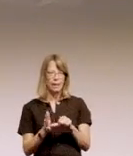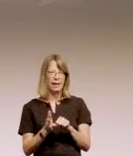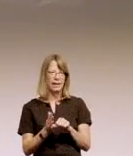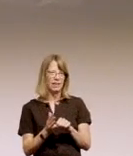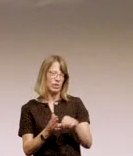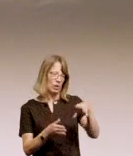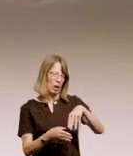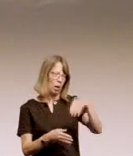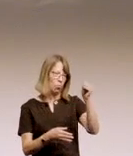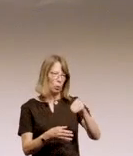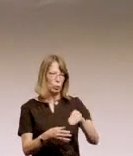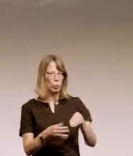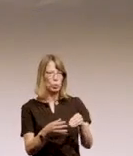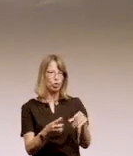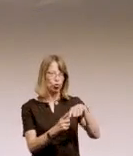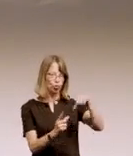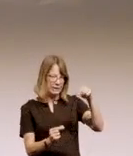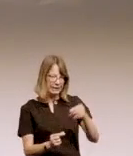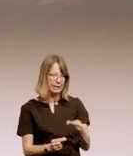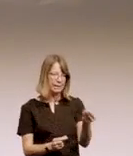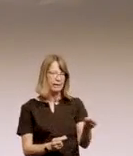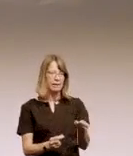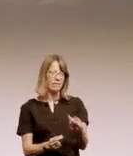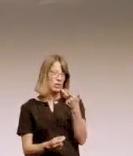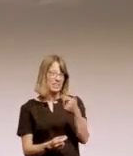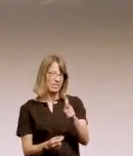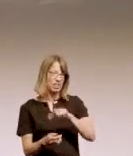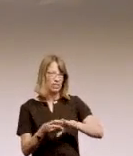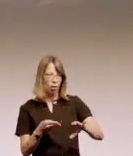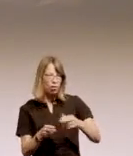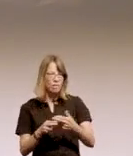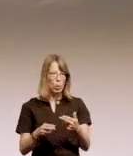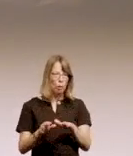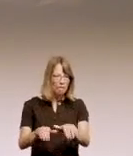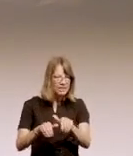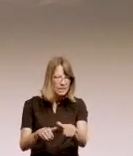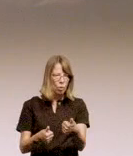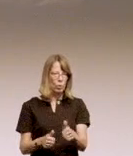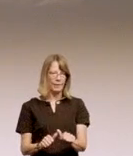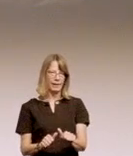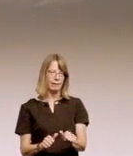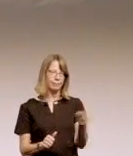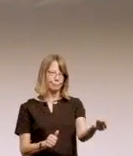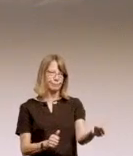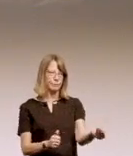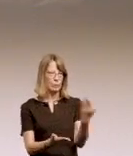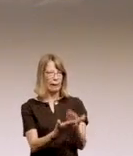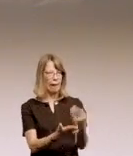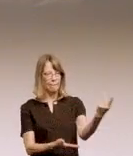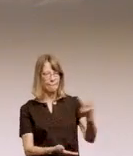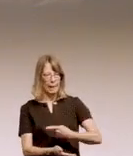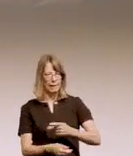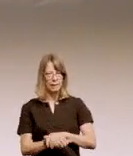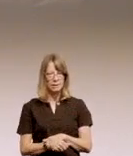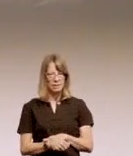an invoice, and then receive that $70 back. Our objective, because they knew it wasn't as good as it could be, was